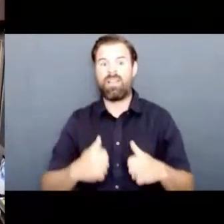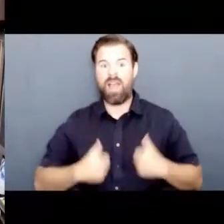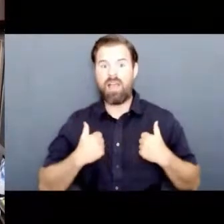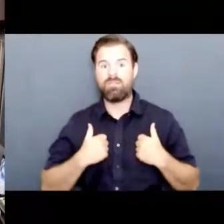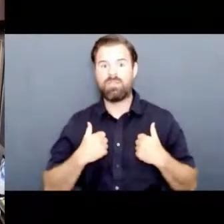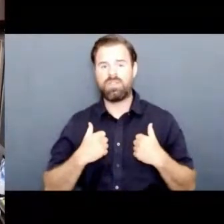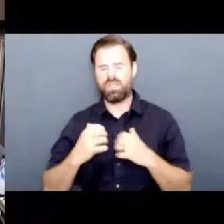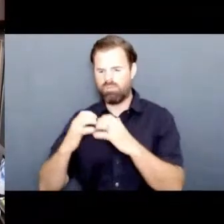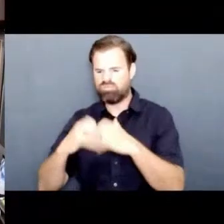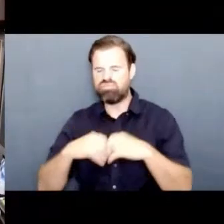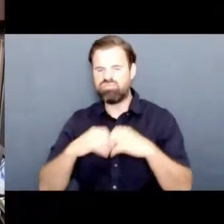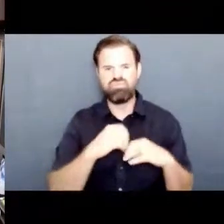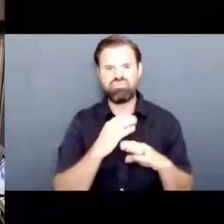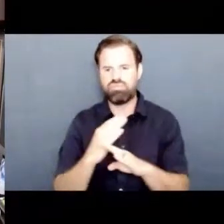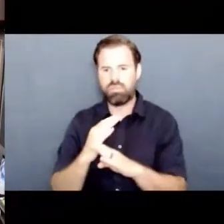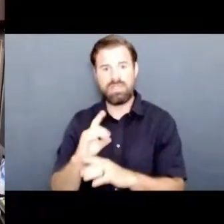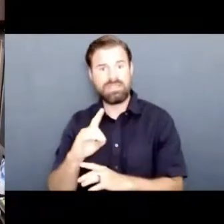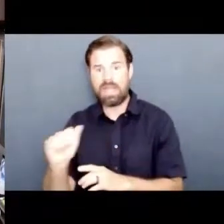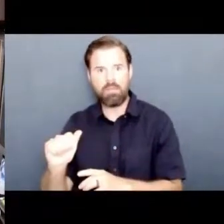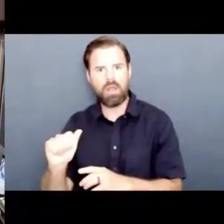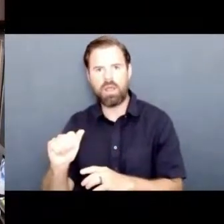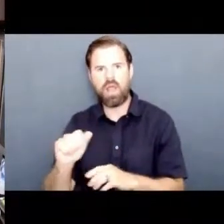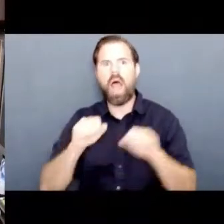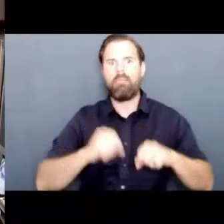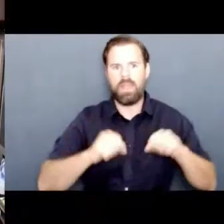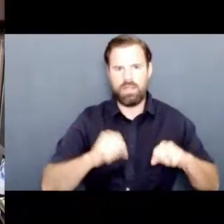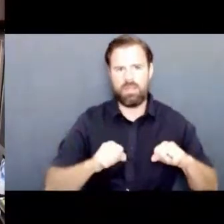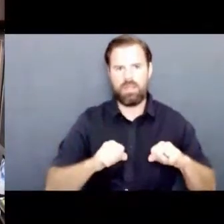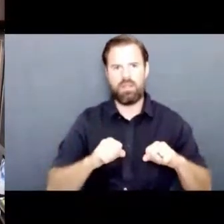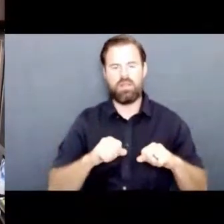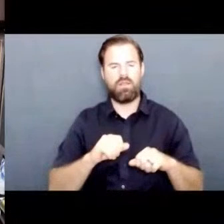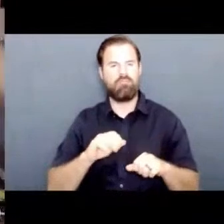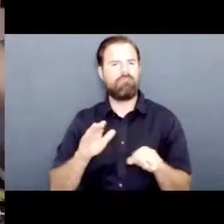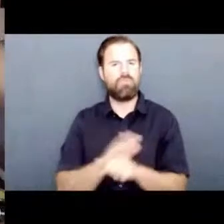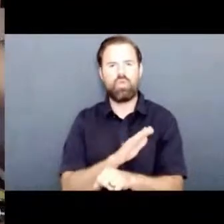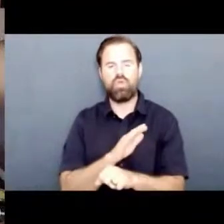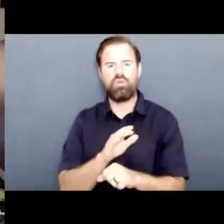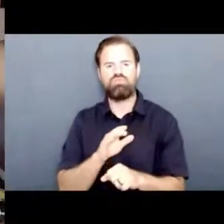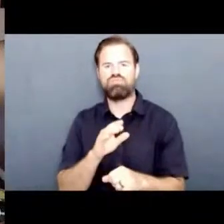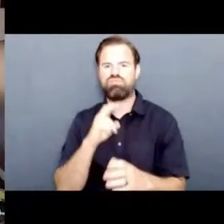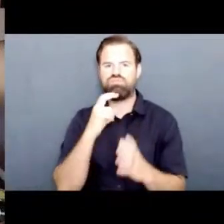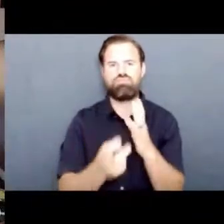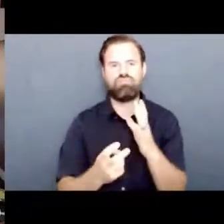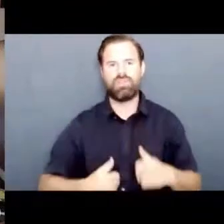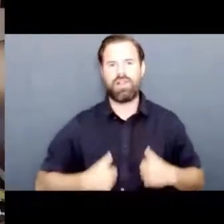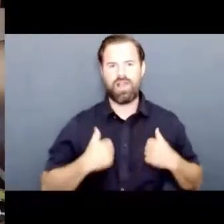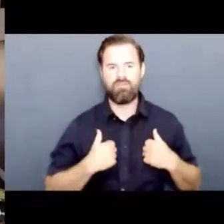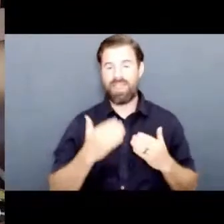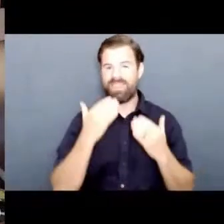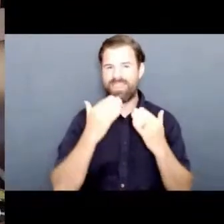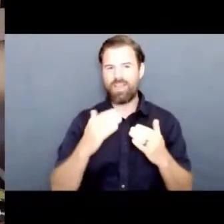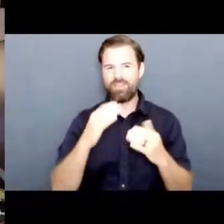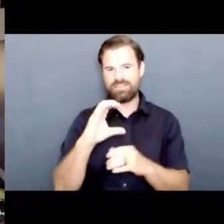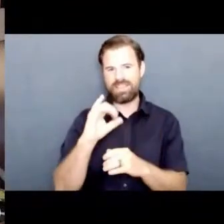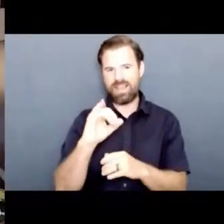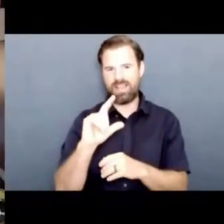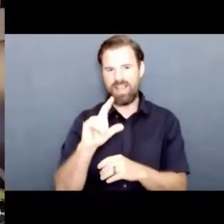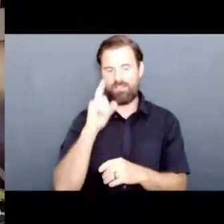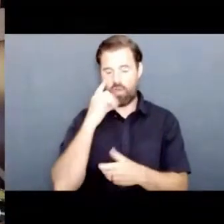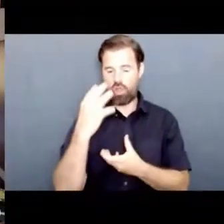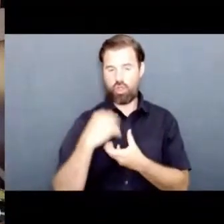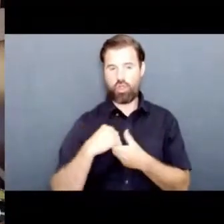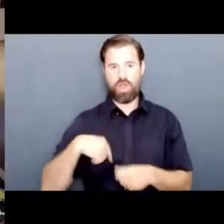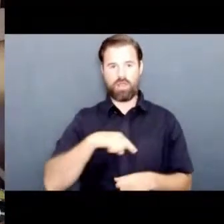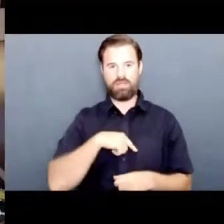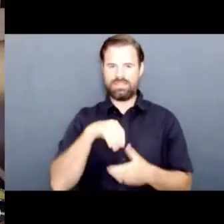barriers and transform disability into ability to fully engage in life. So thank you, Center for Independent Living, for including